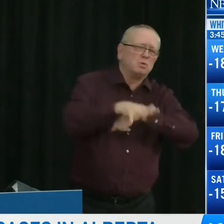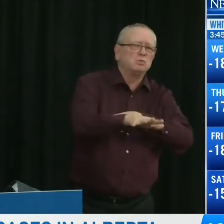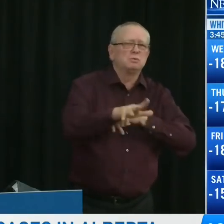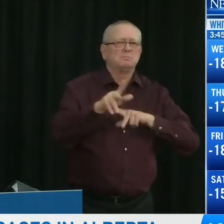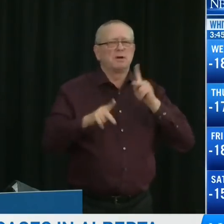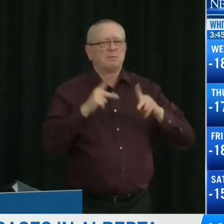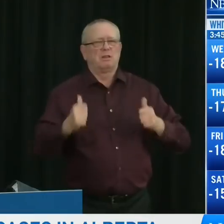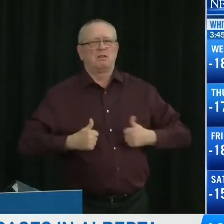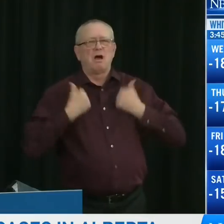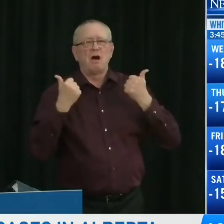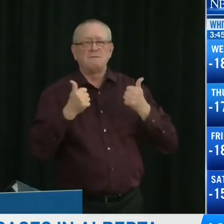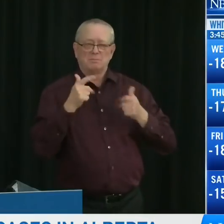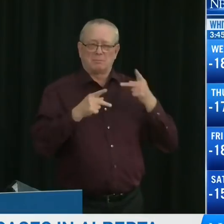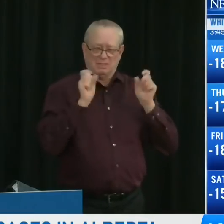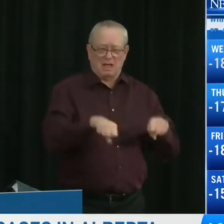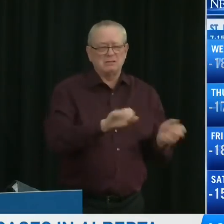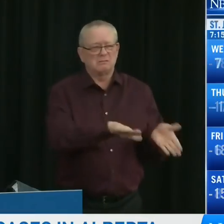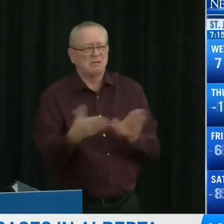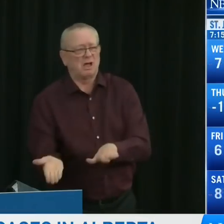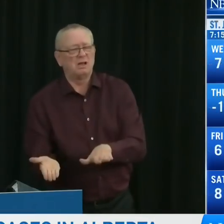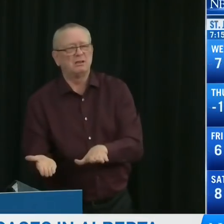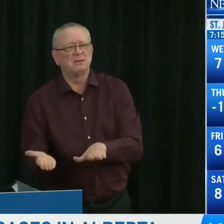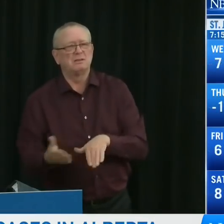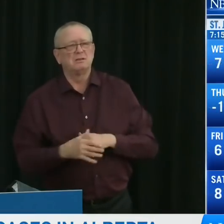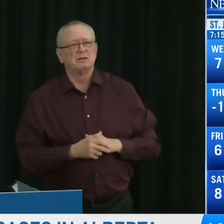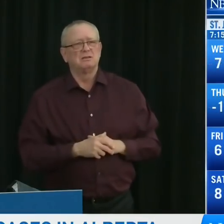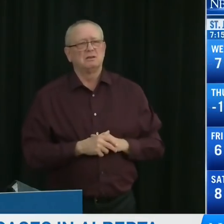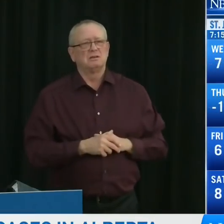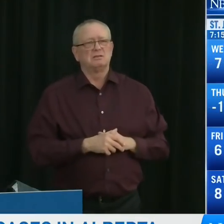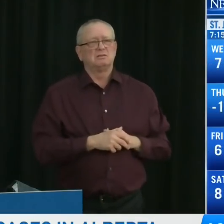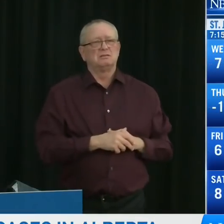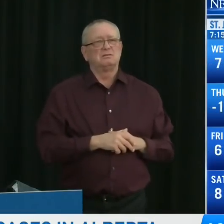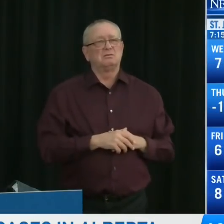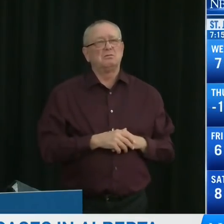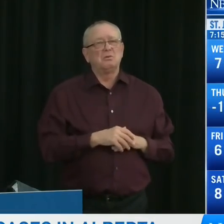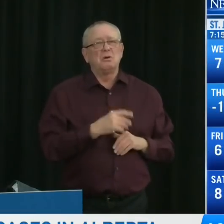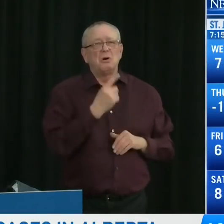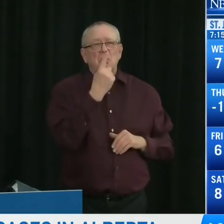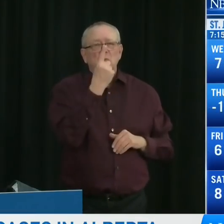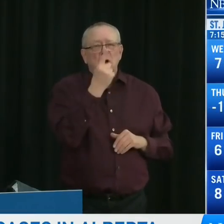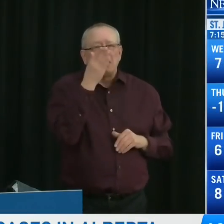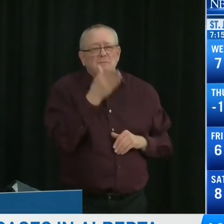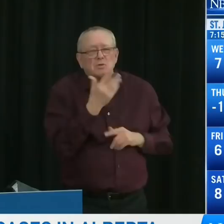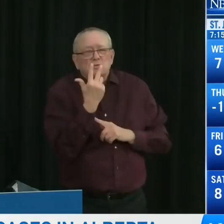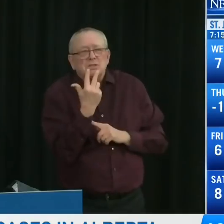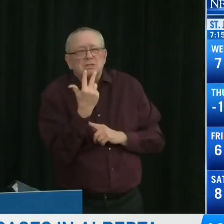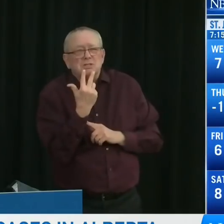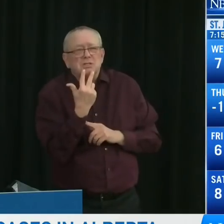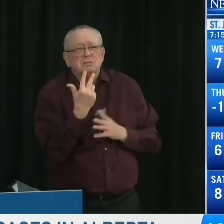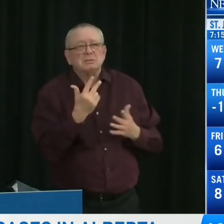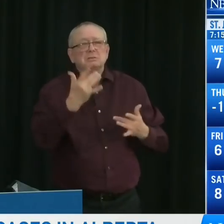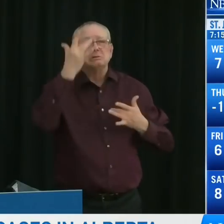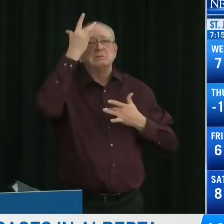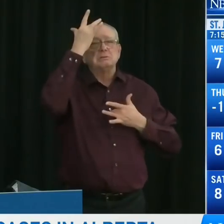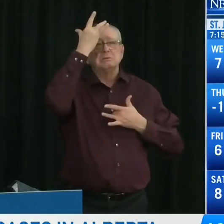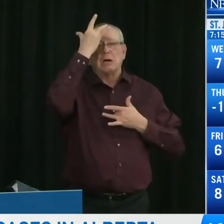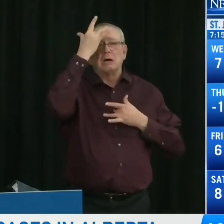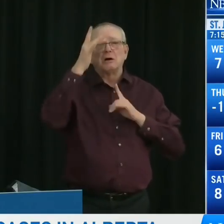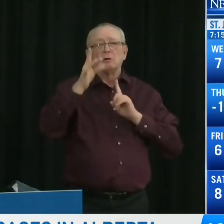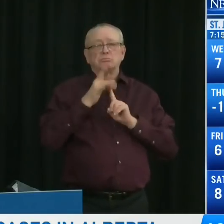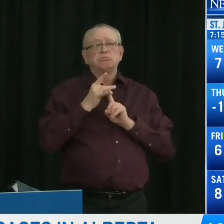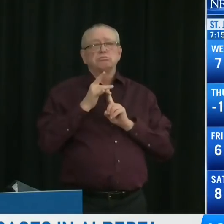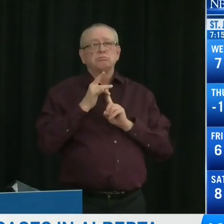may not even know the victims. Almost 1 in 3 cases are getting sick from sources we can't